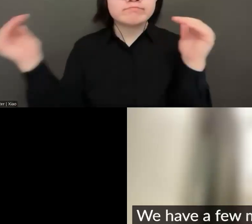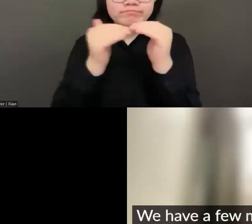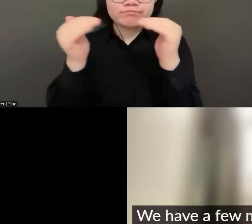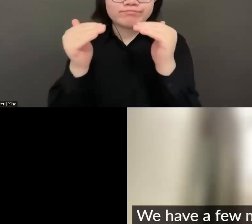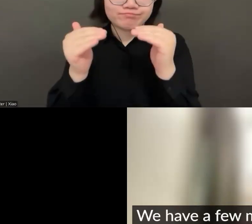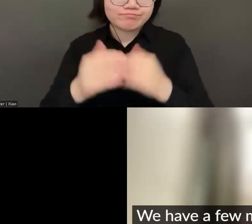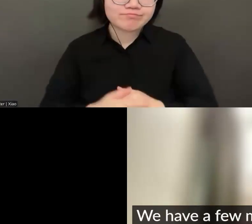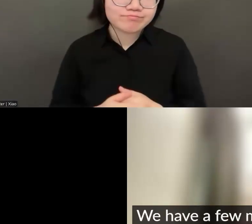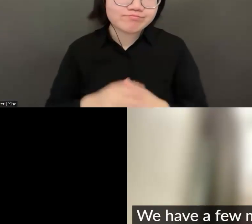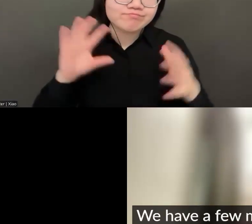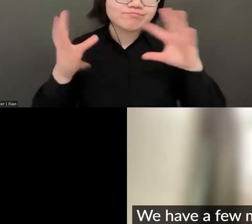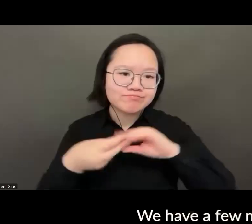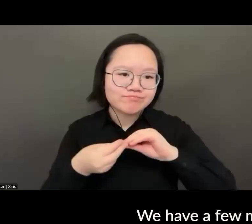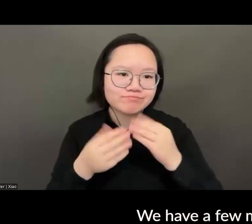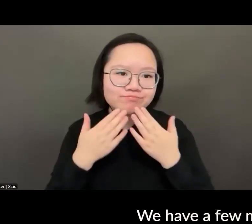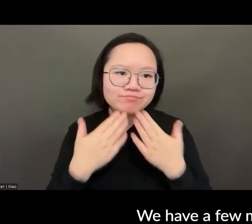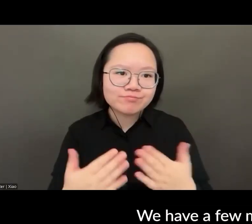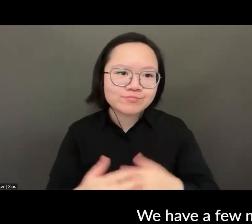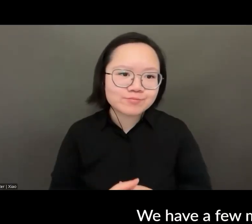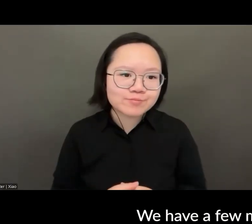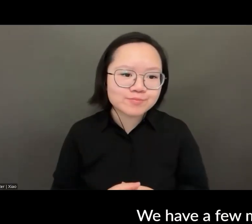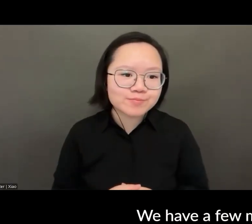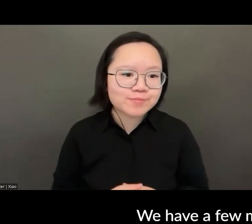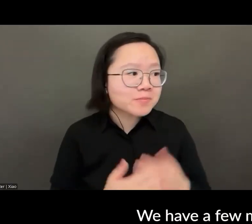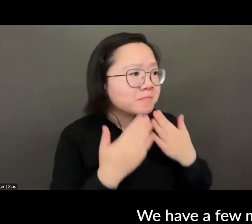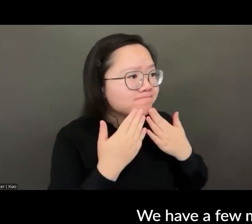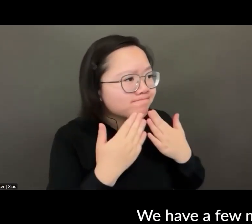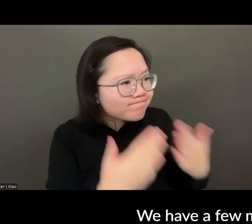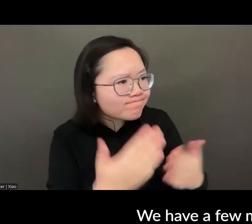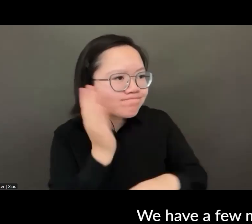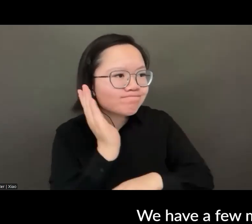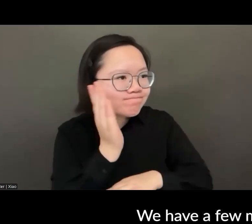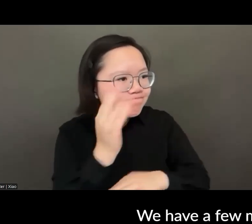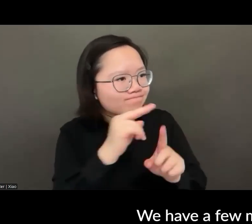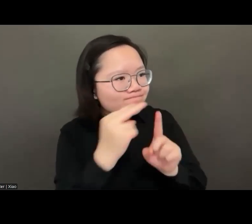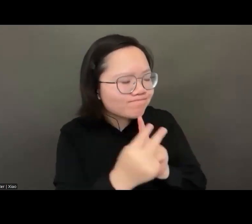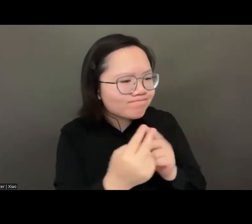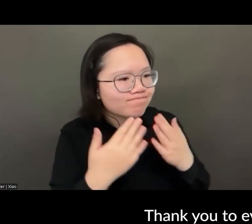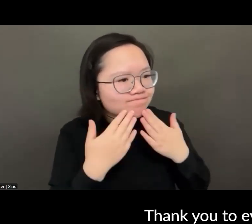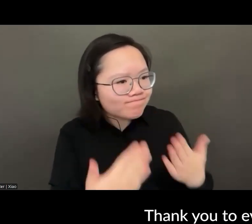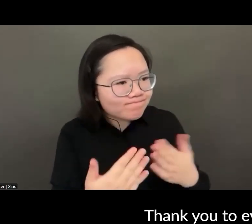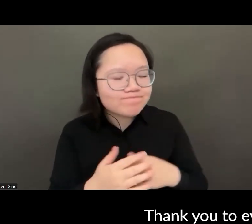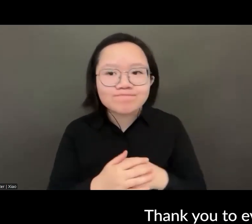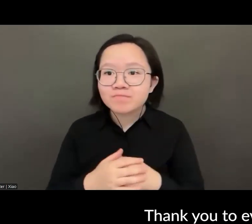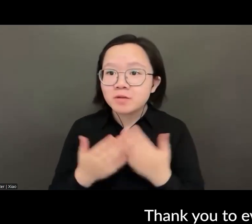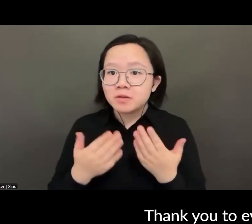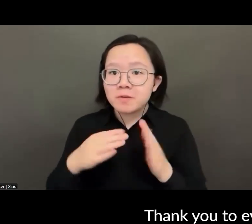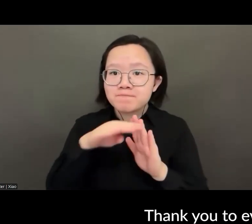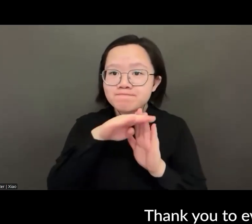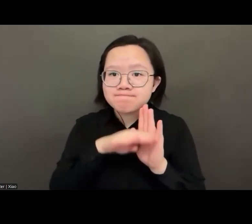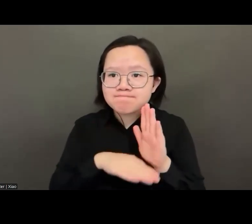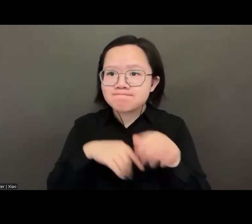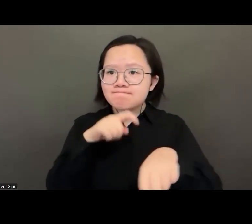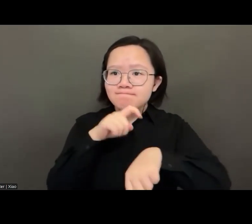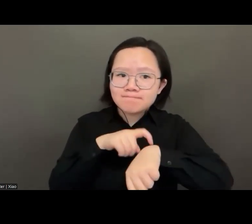We have a few minutes to take questions, and there are questions in the Q&A box. Thank you to everyone who's put them